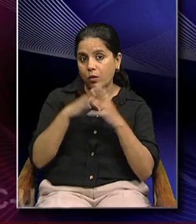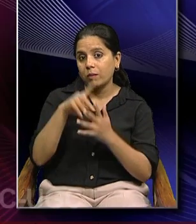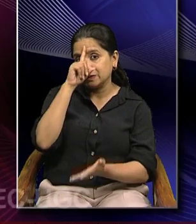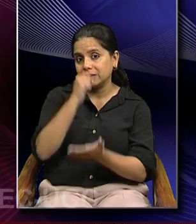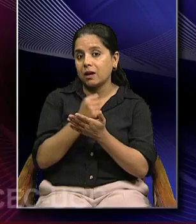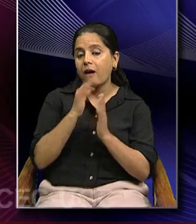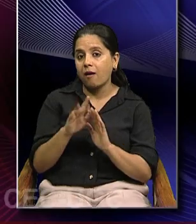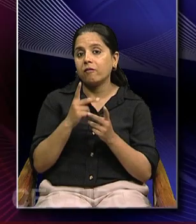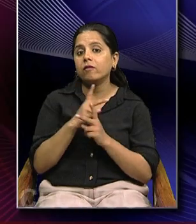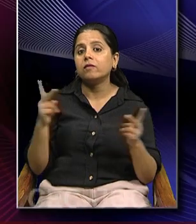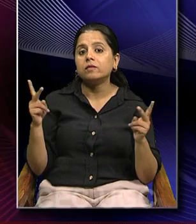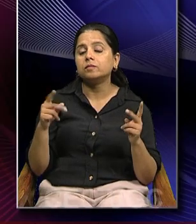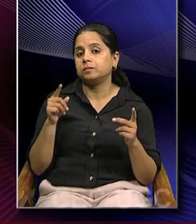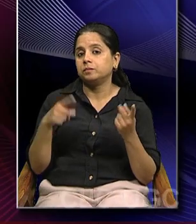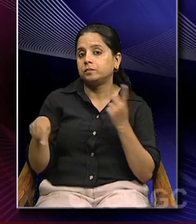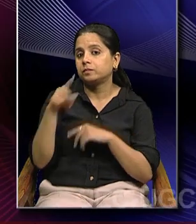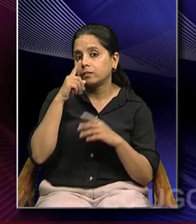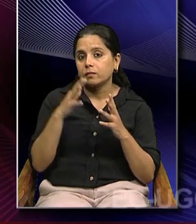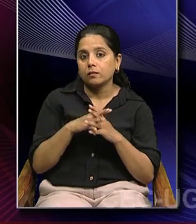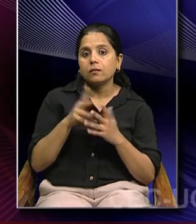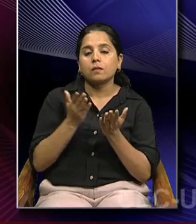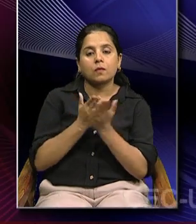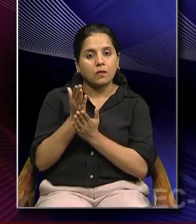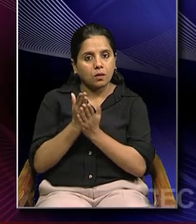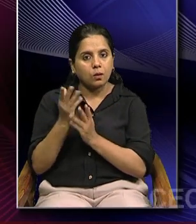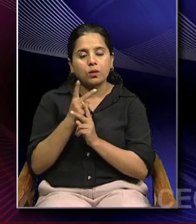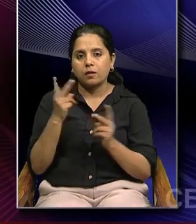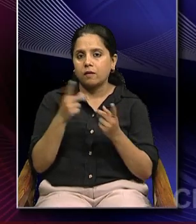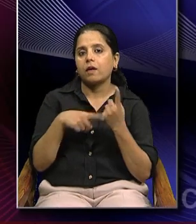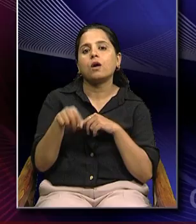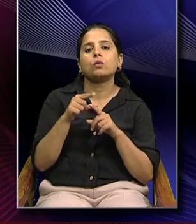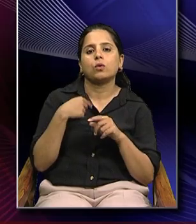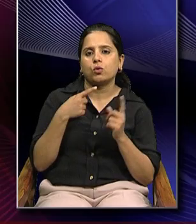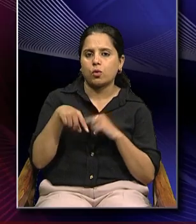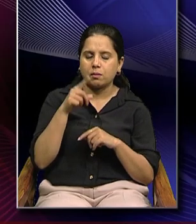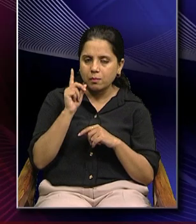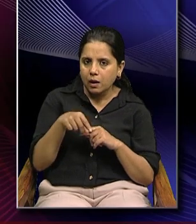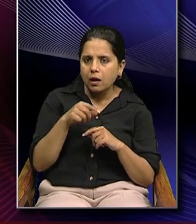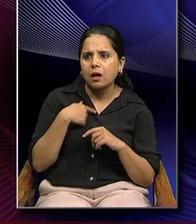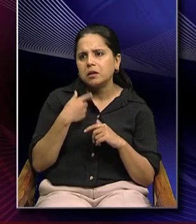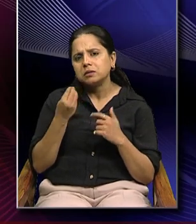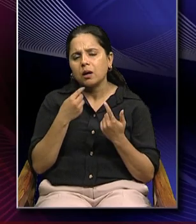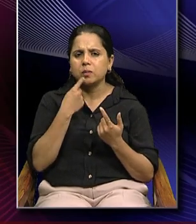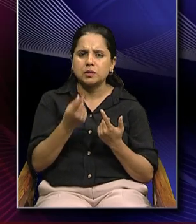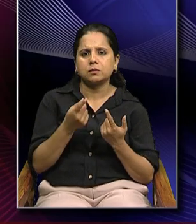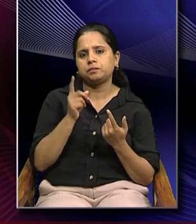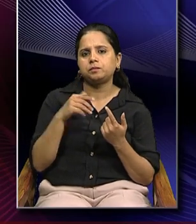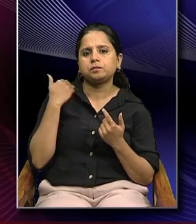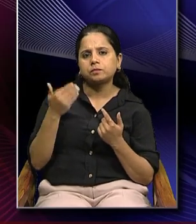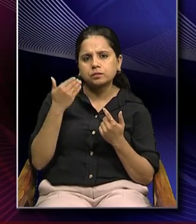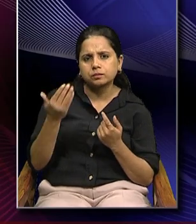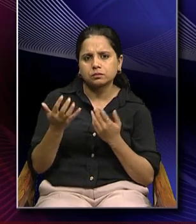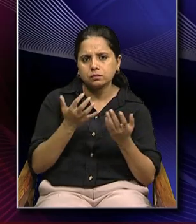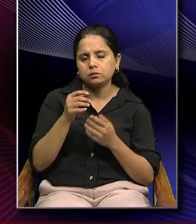maker in different avenues or in different matters. So, we have to actually somehow in this journey of